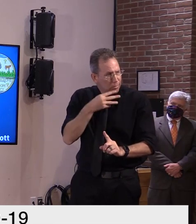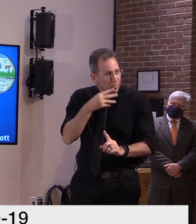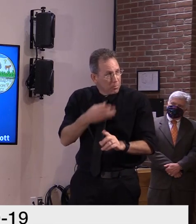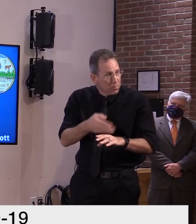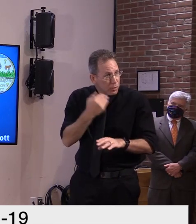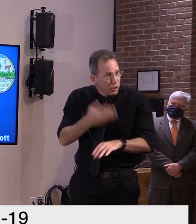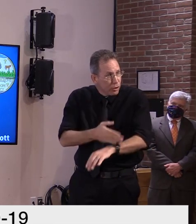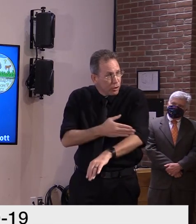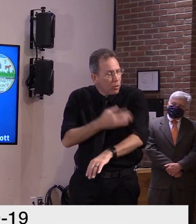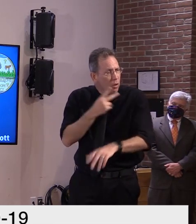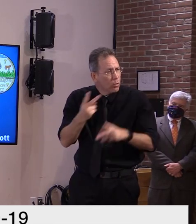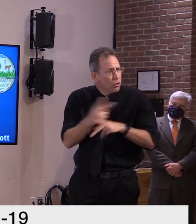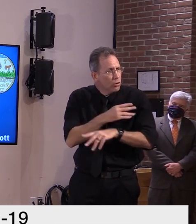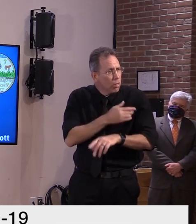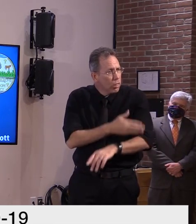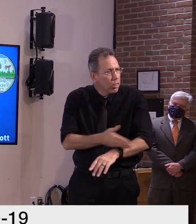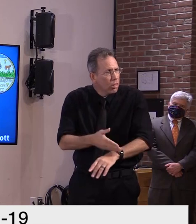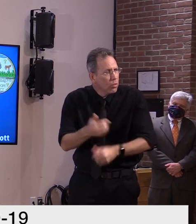doing more, not less.